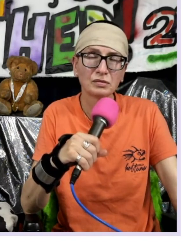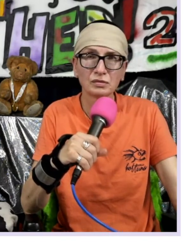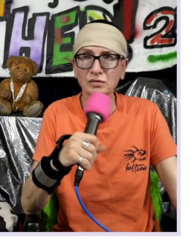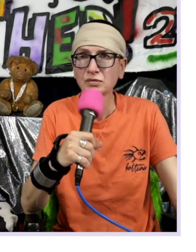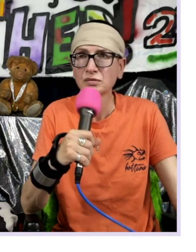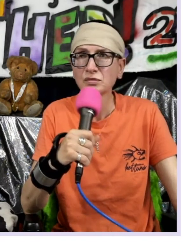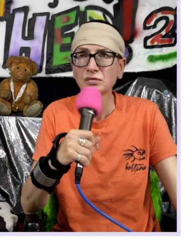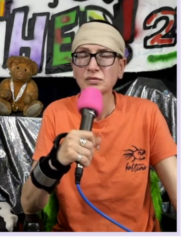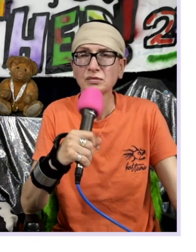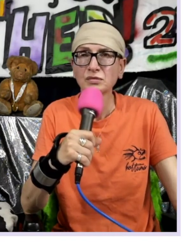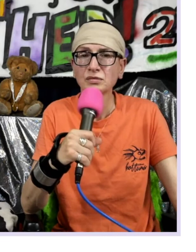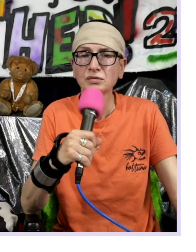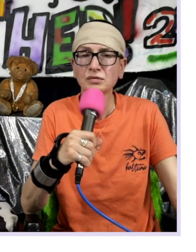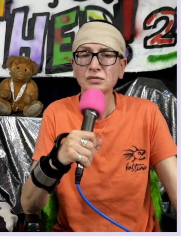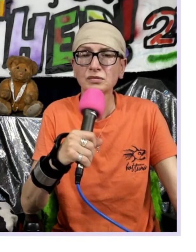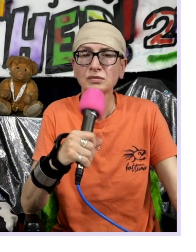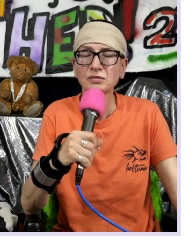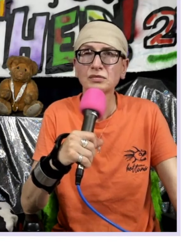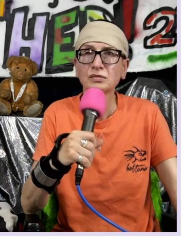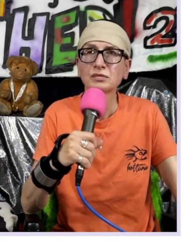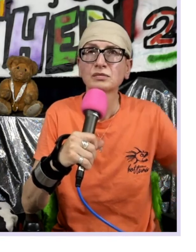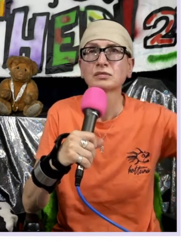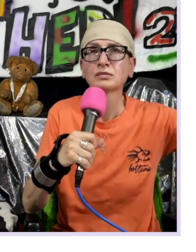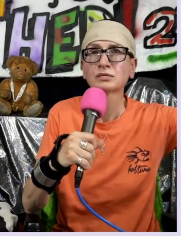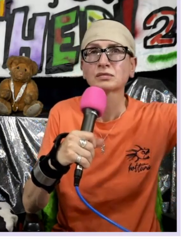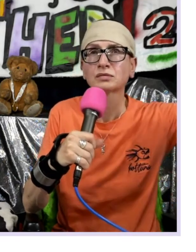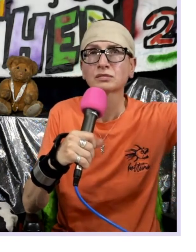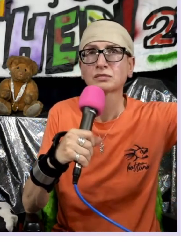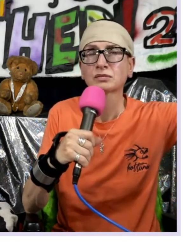paper, kind of drawing it physically,